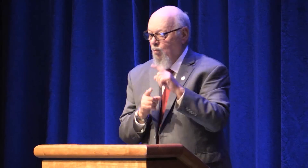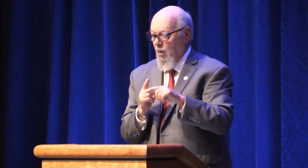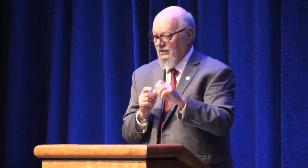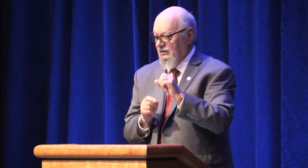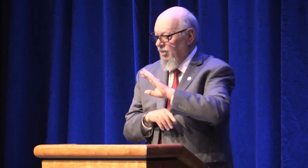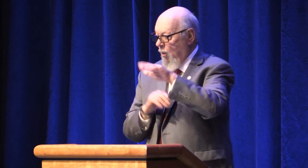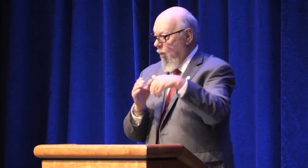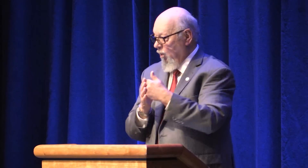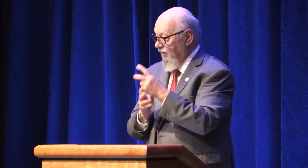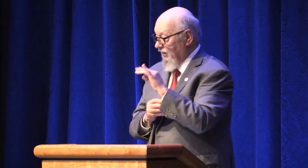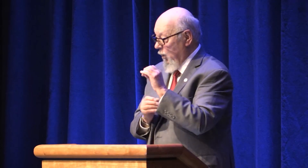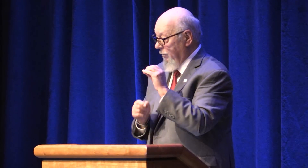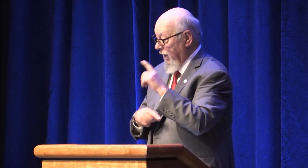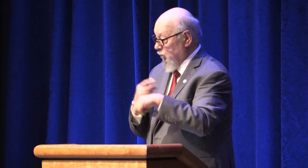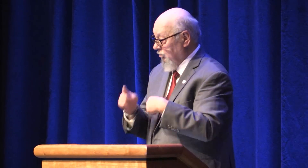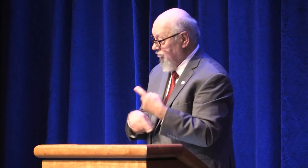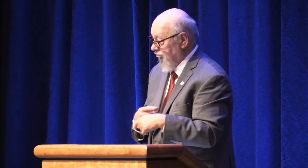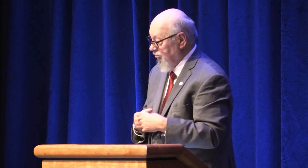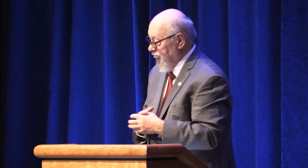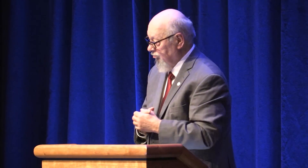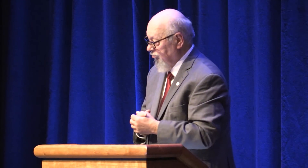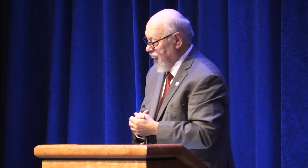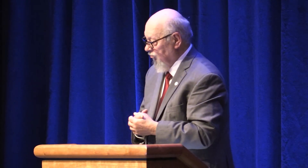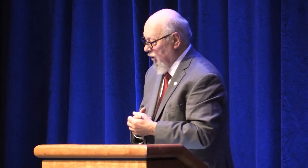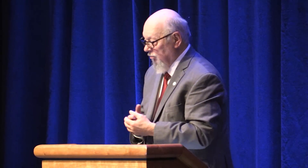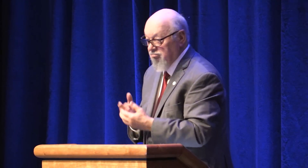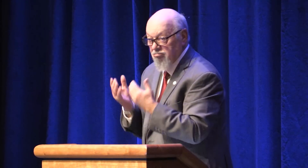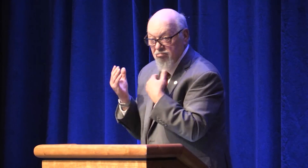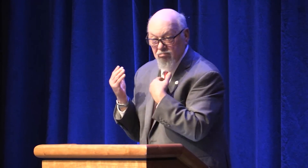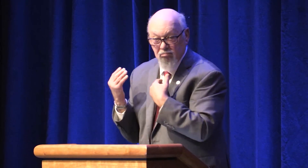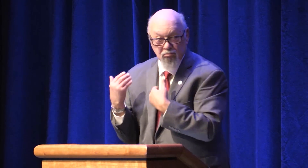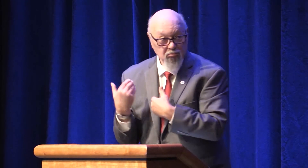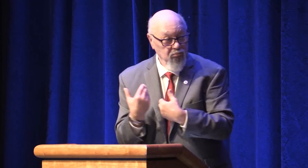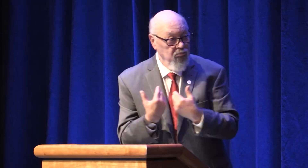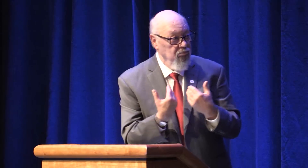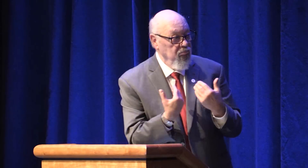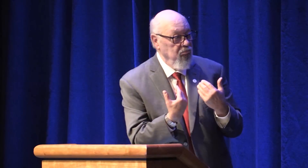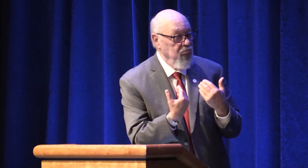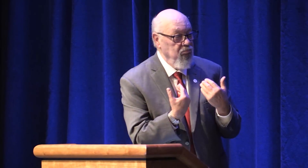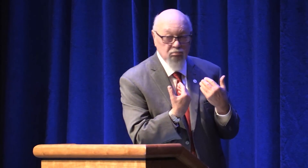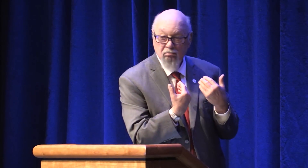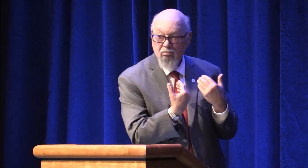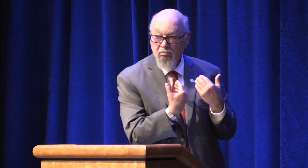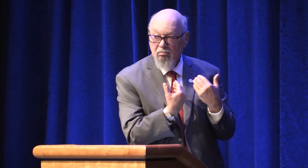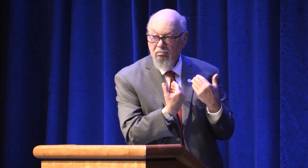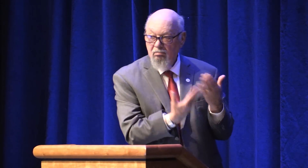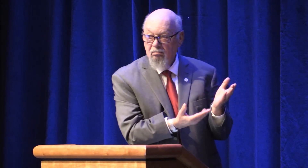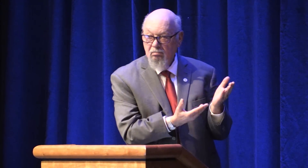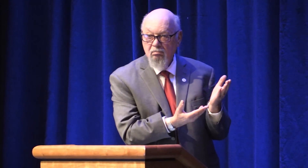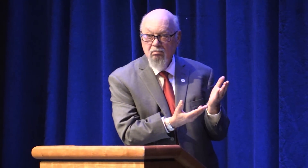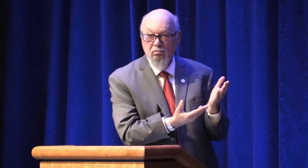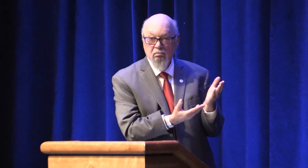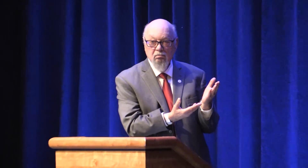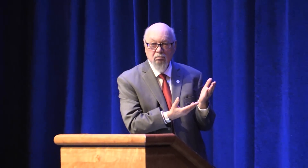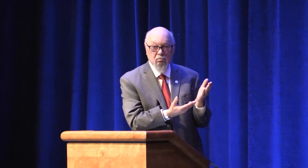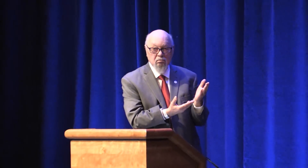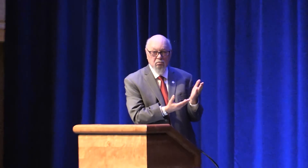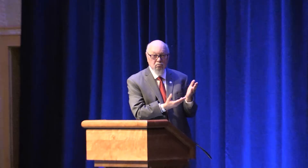call it a teaser, of what the video is all about. So with that, here it is.